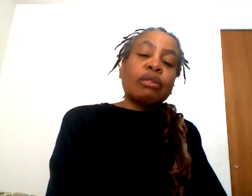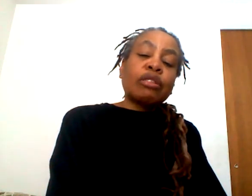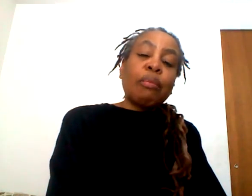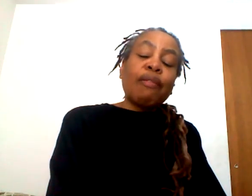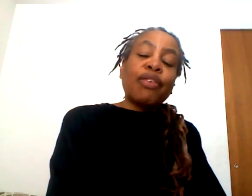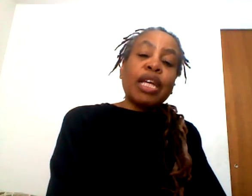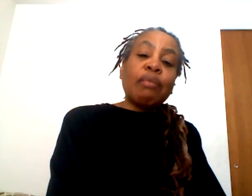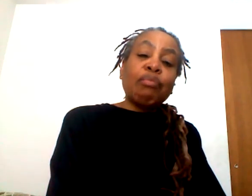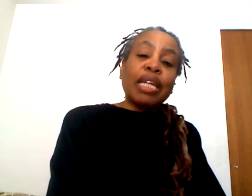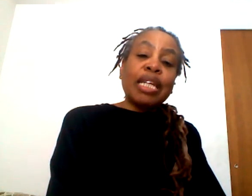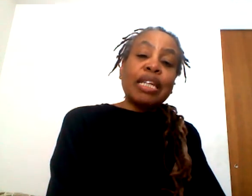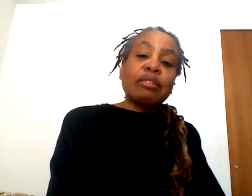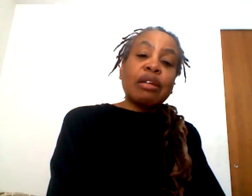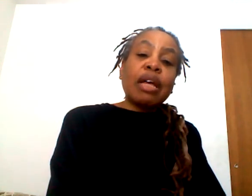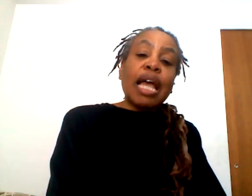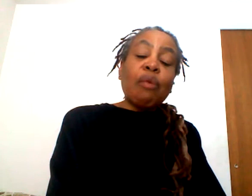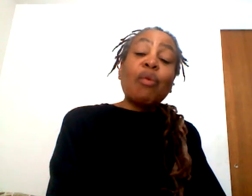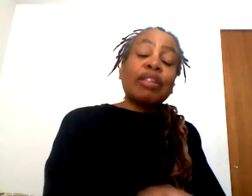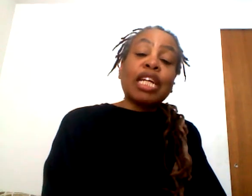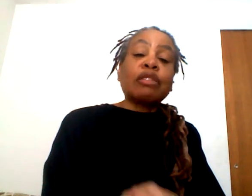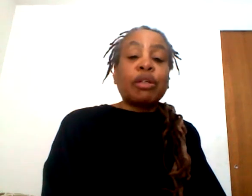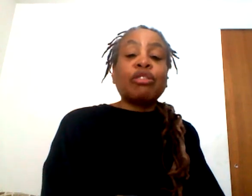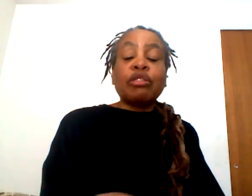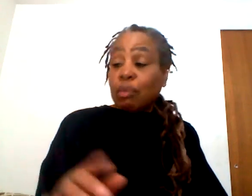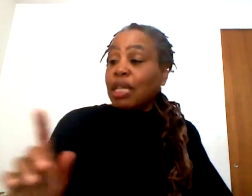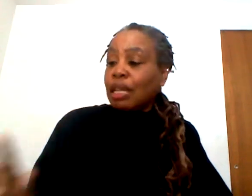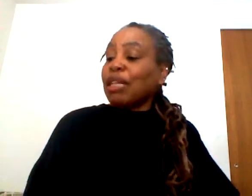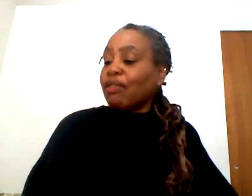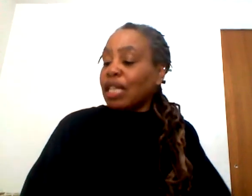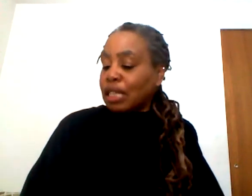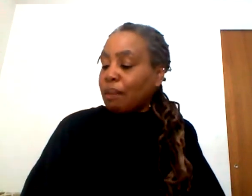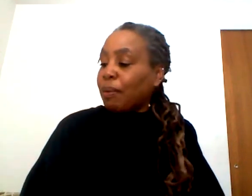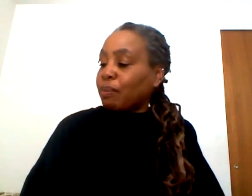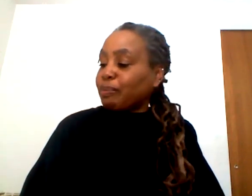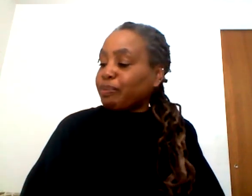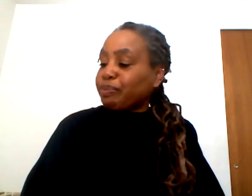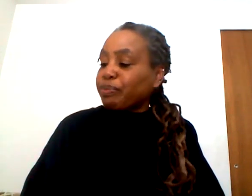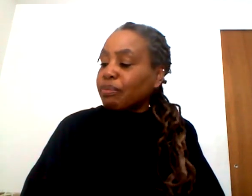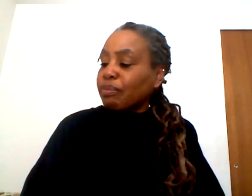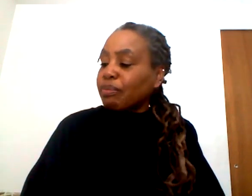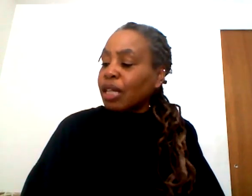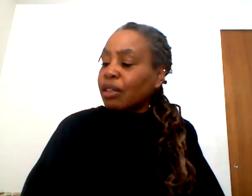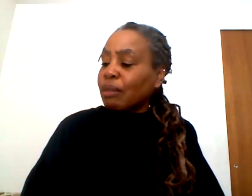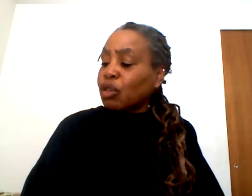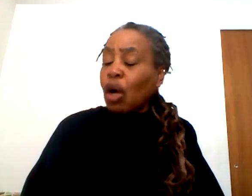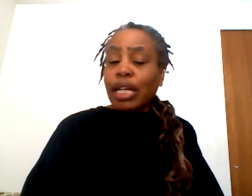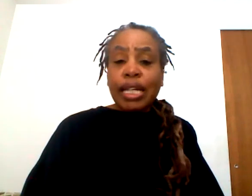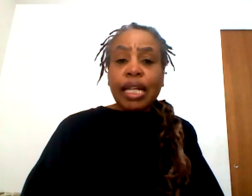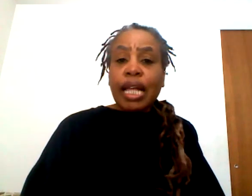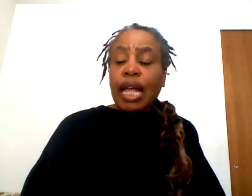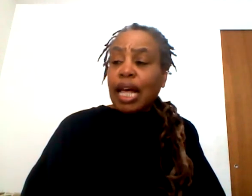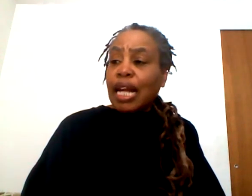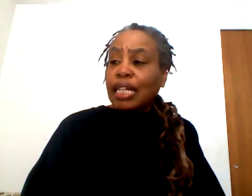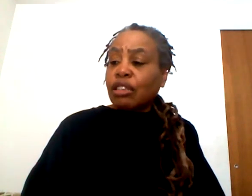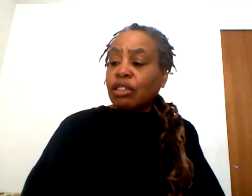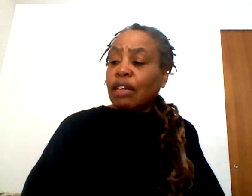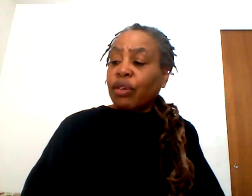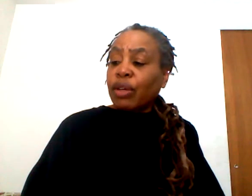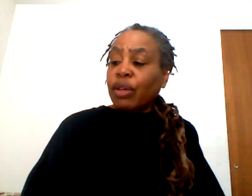some of the meanings and what the expressions mean. Let me give you an example, because I'm talking and I can just give you an